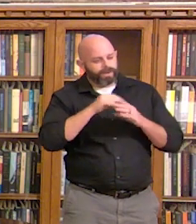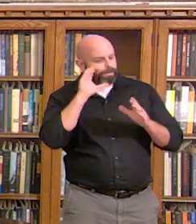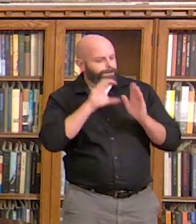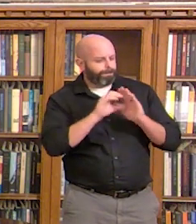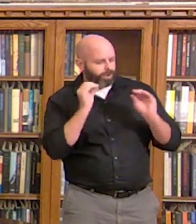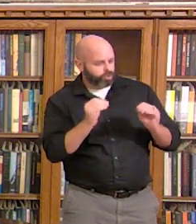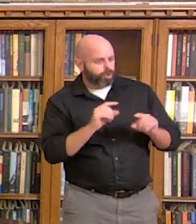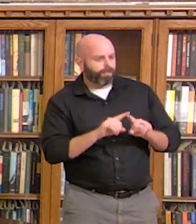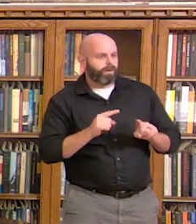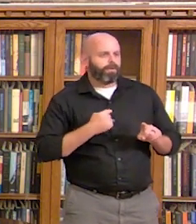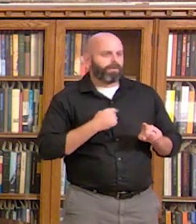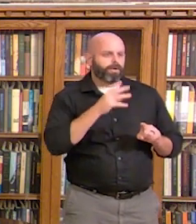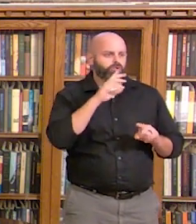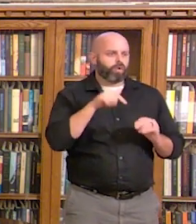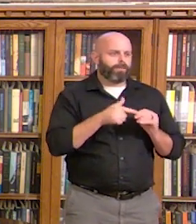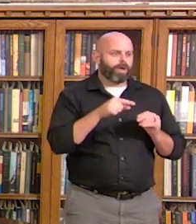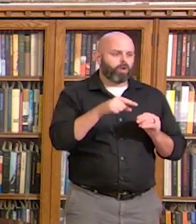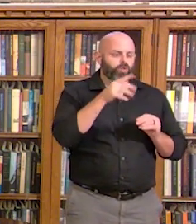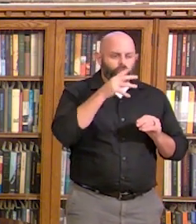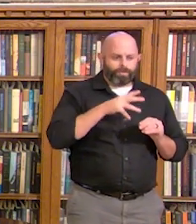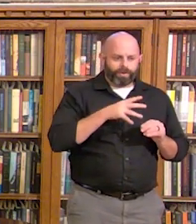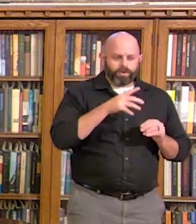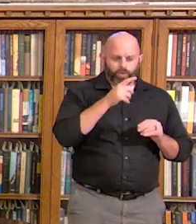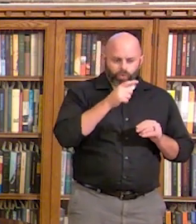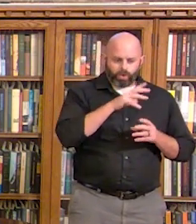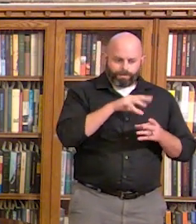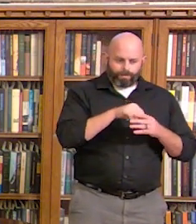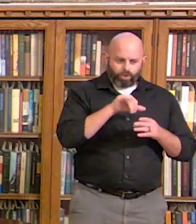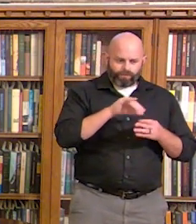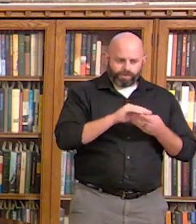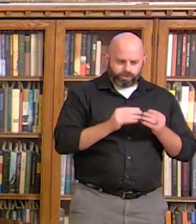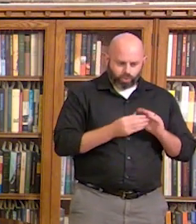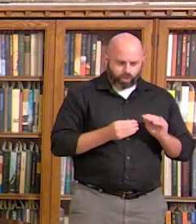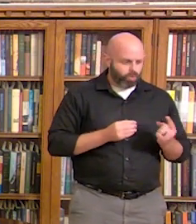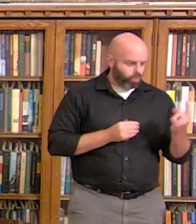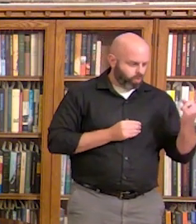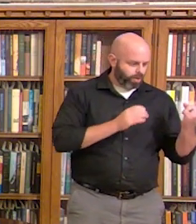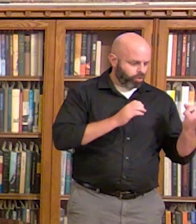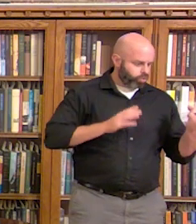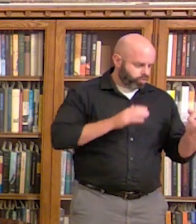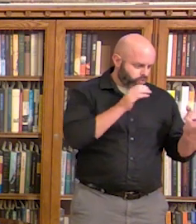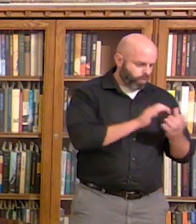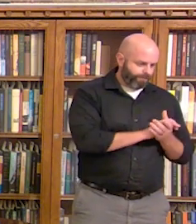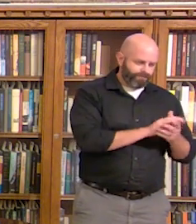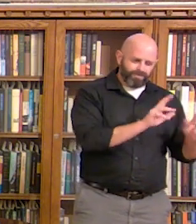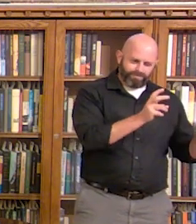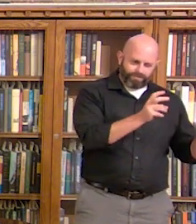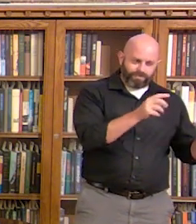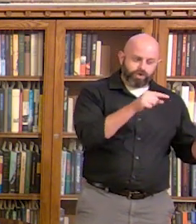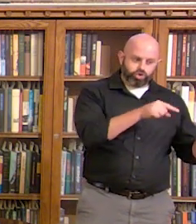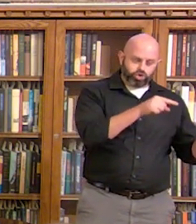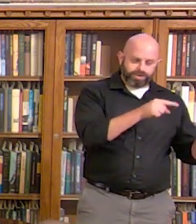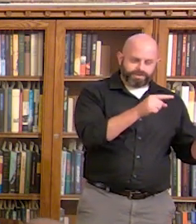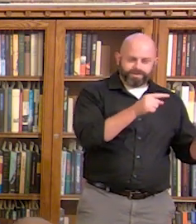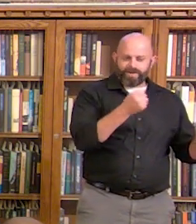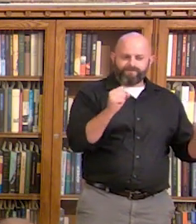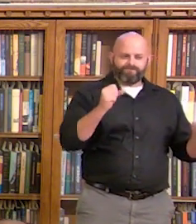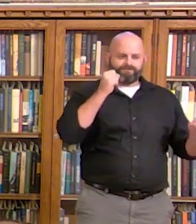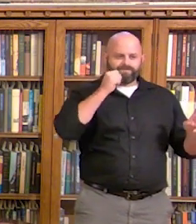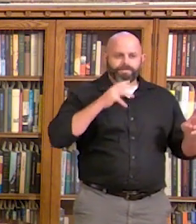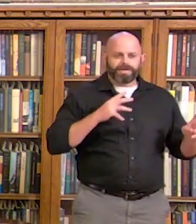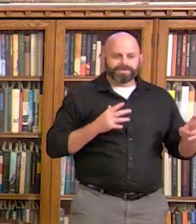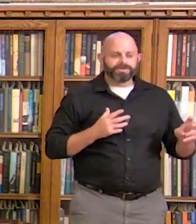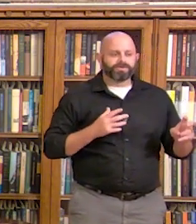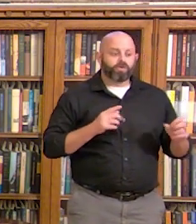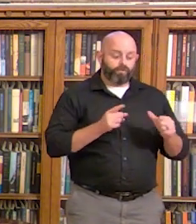but I then talk about the women who were part of that story one was lria m so she's a feminist and so by the time you've